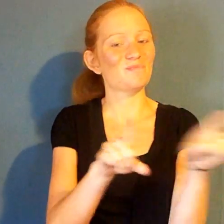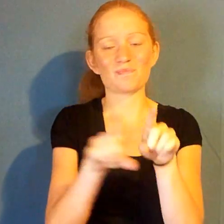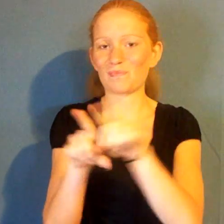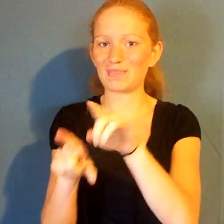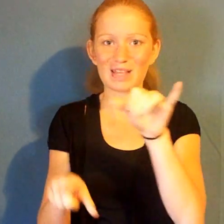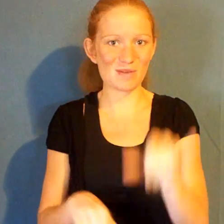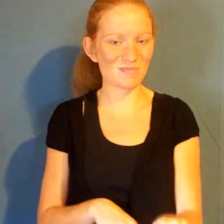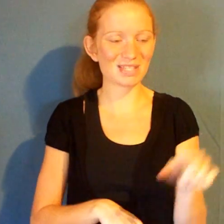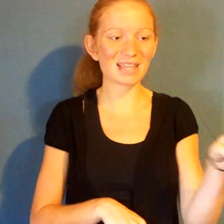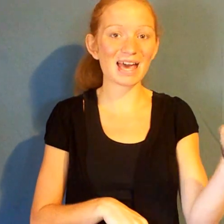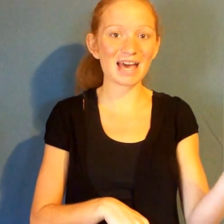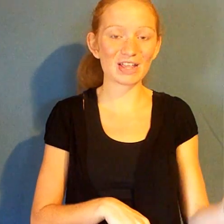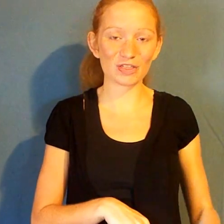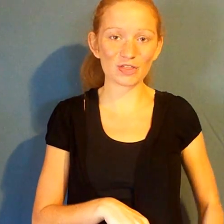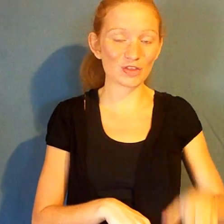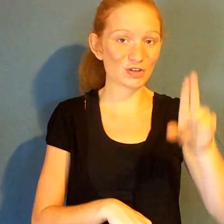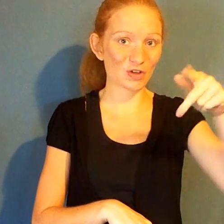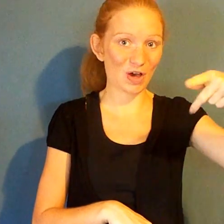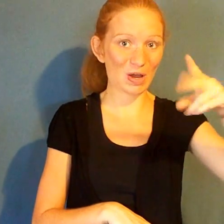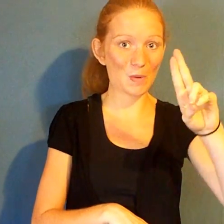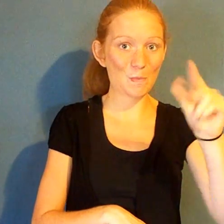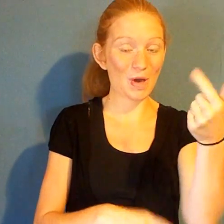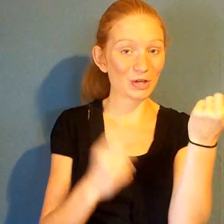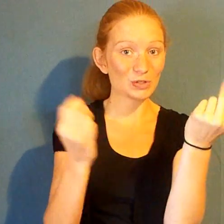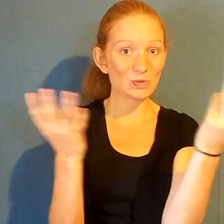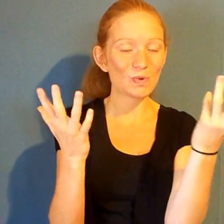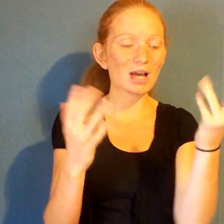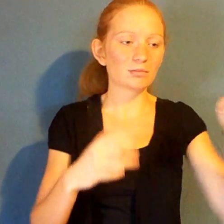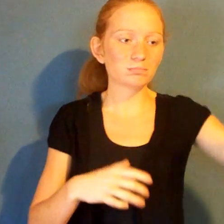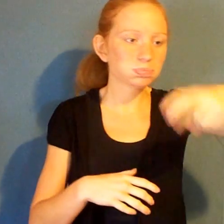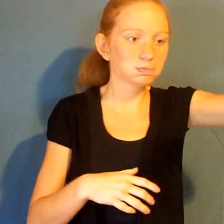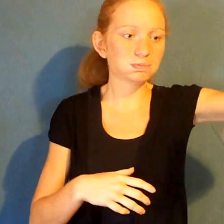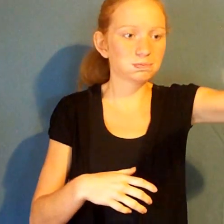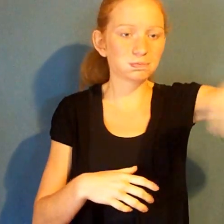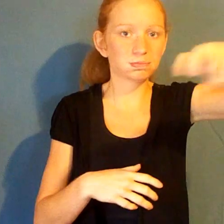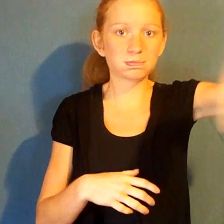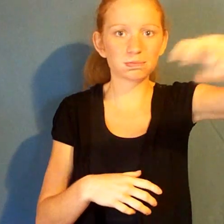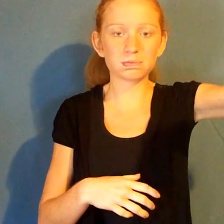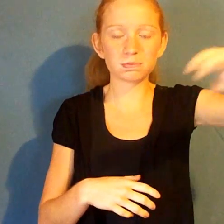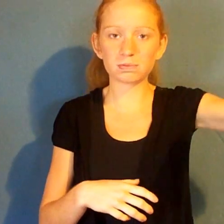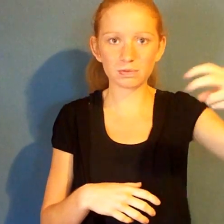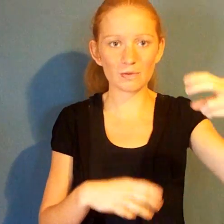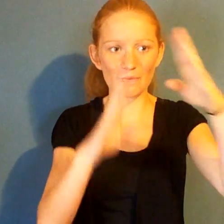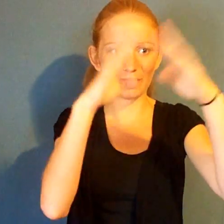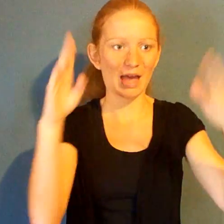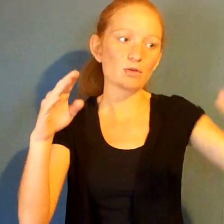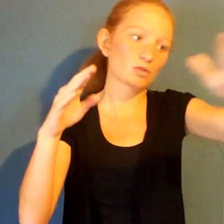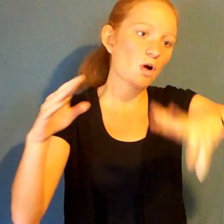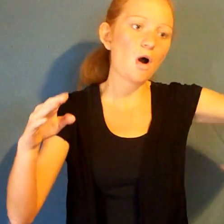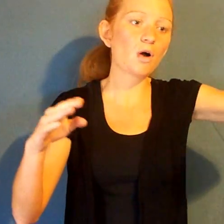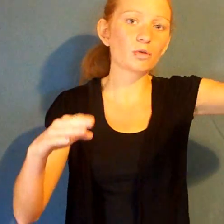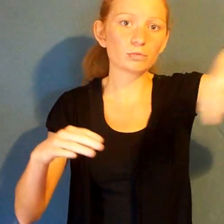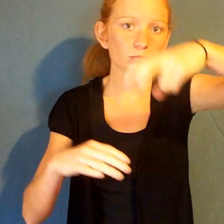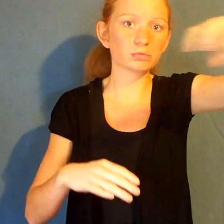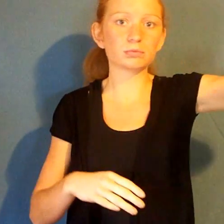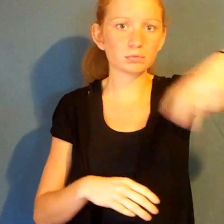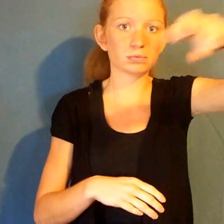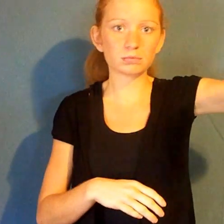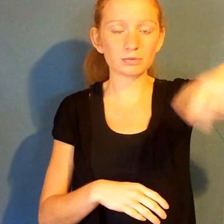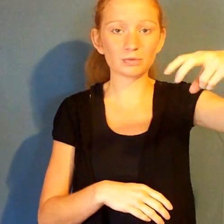butt down and their tails under, and they're zooming all over the house. They're crazy. But you love them. They're just like little people.